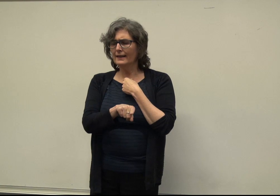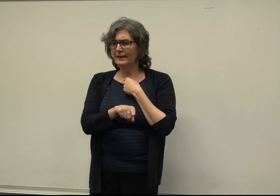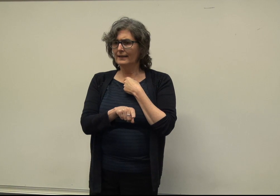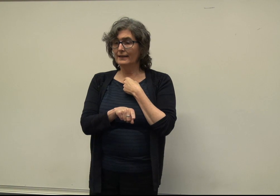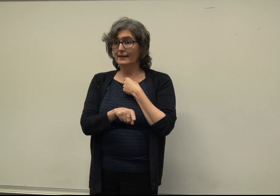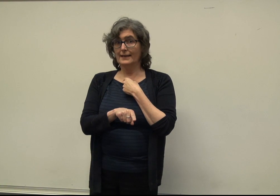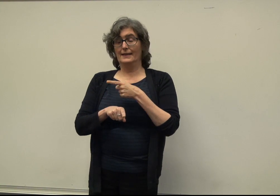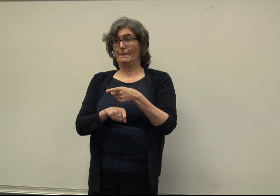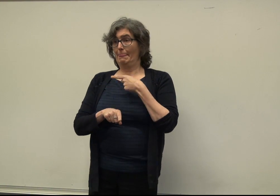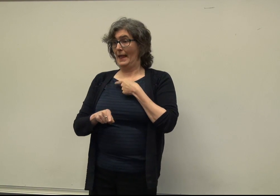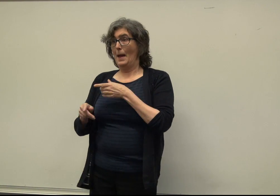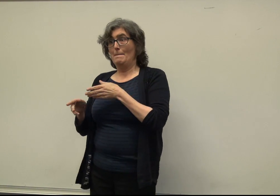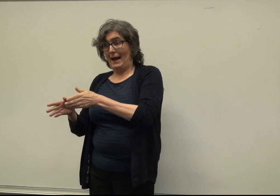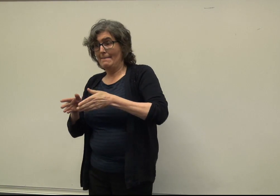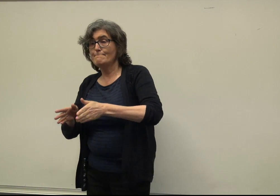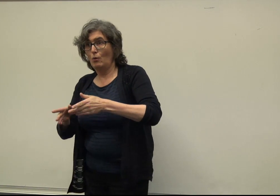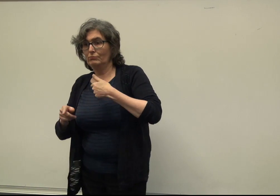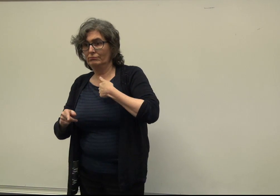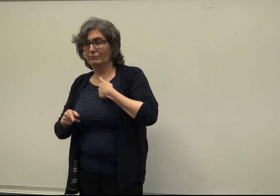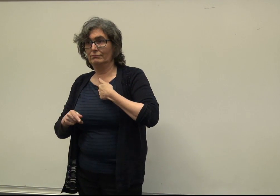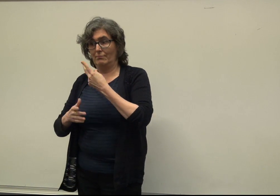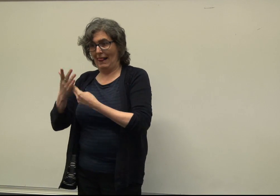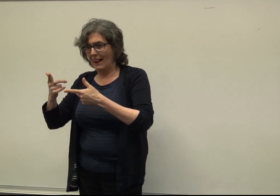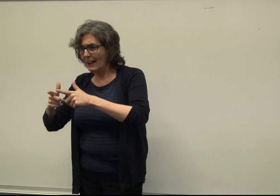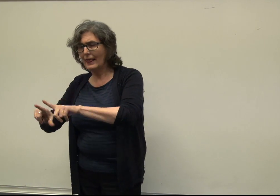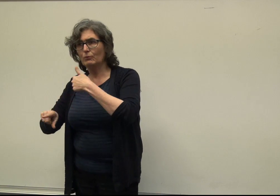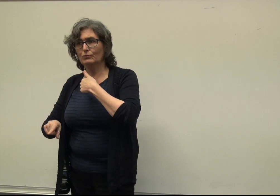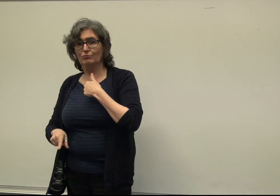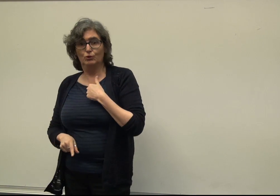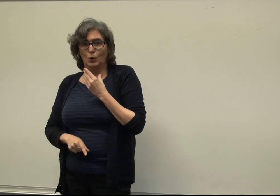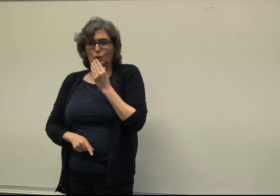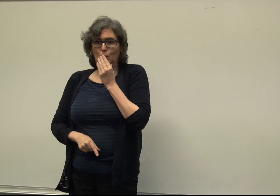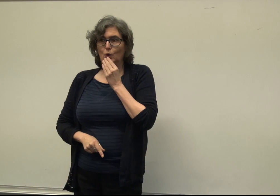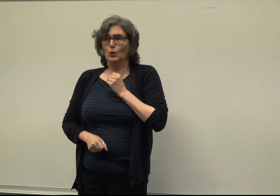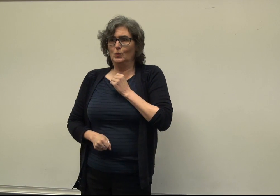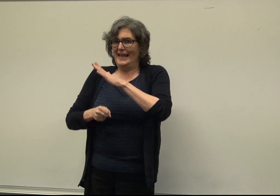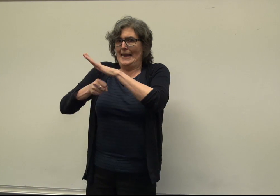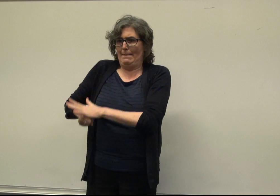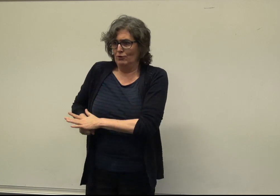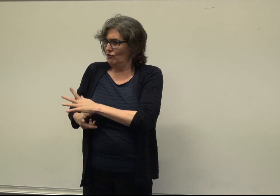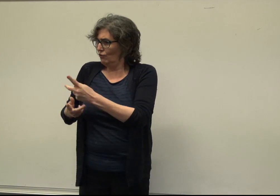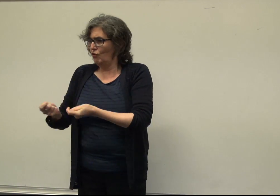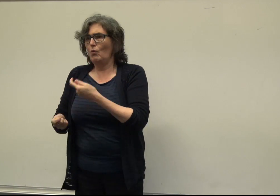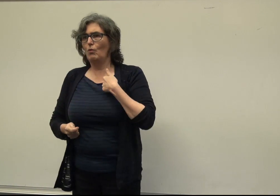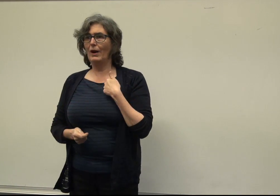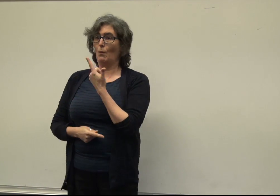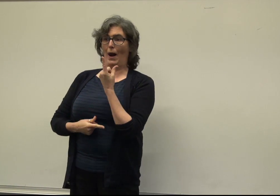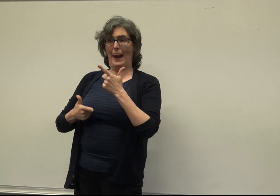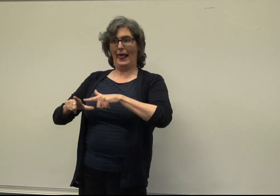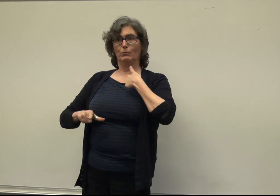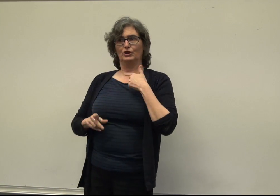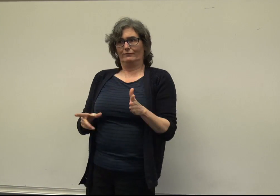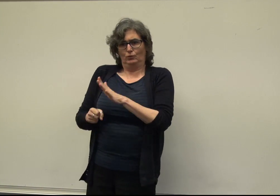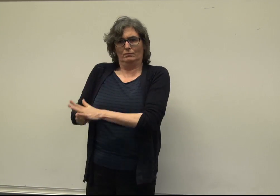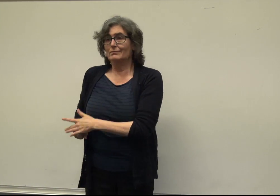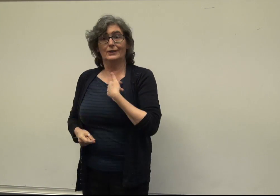use inhibitory control? So they don't have to inhibit one of the languages. It has been argued that